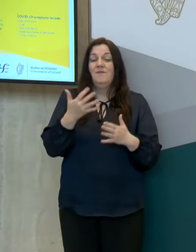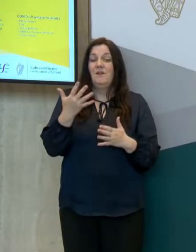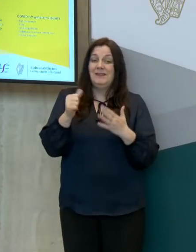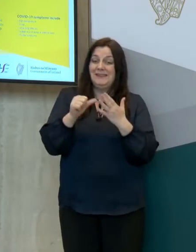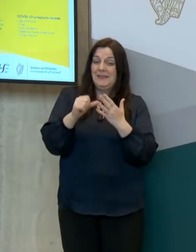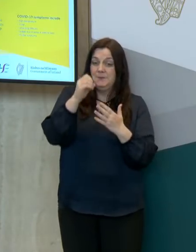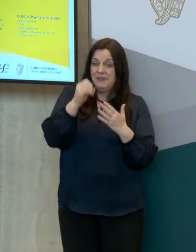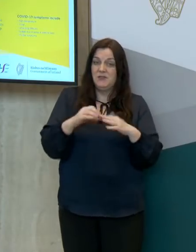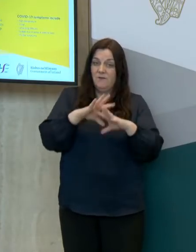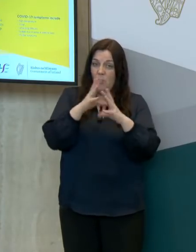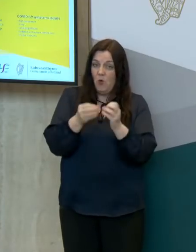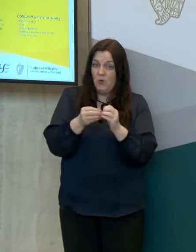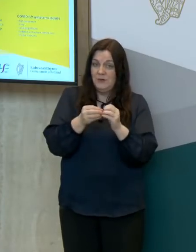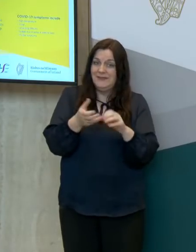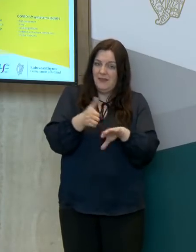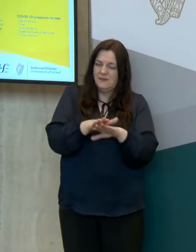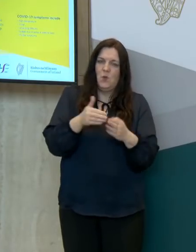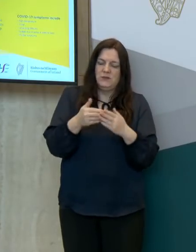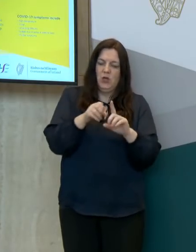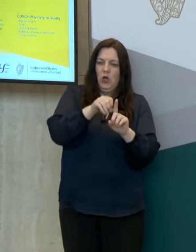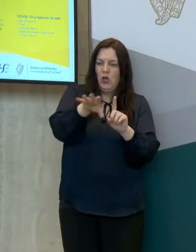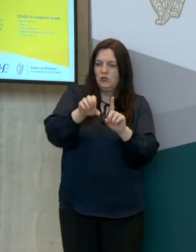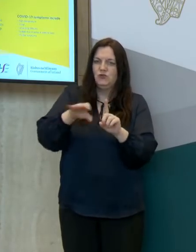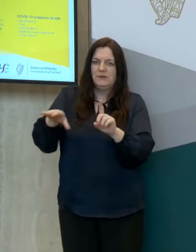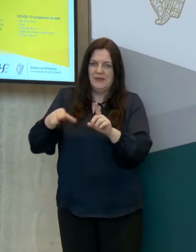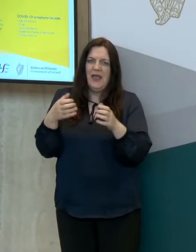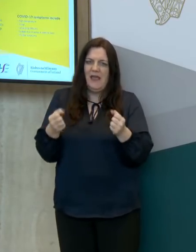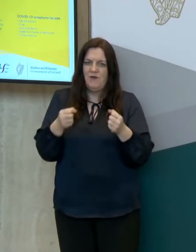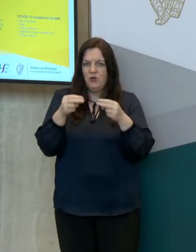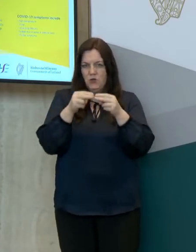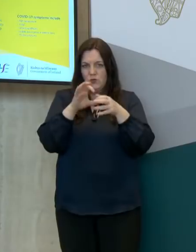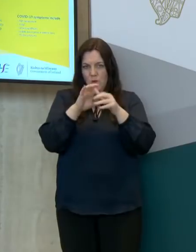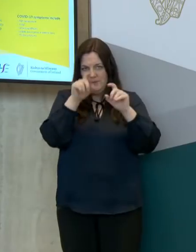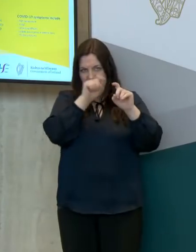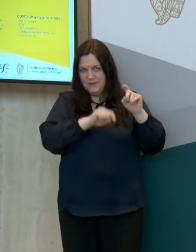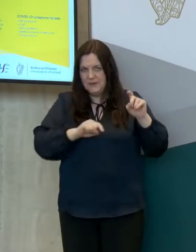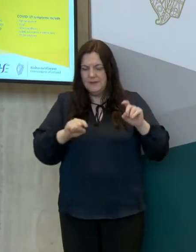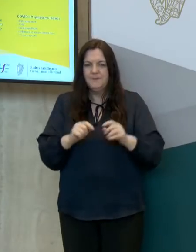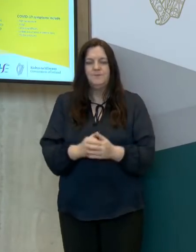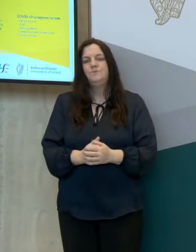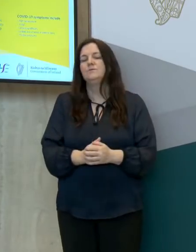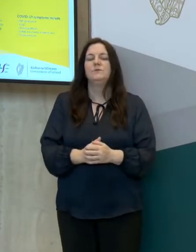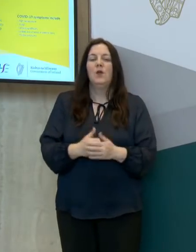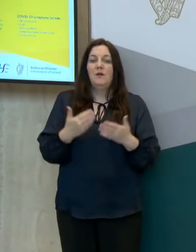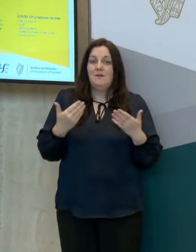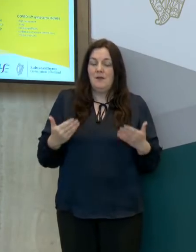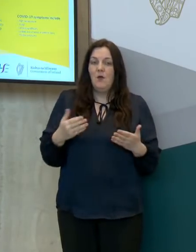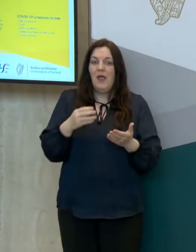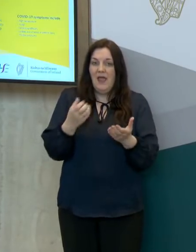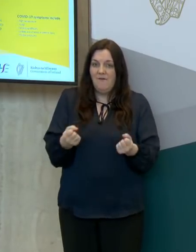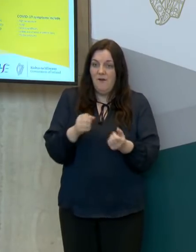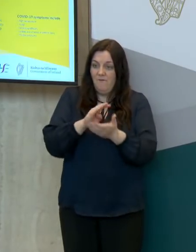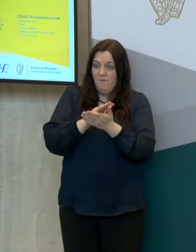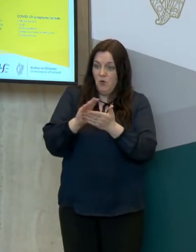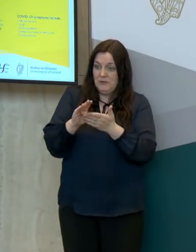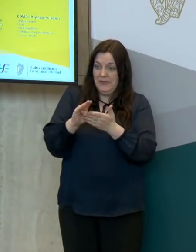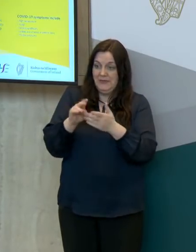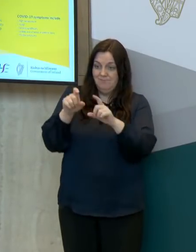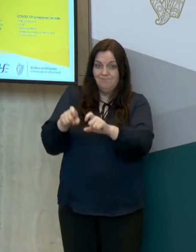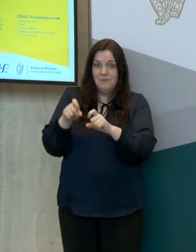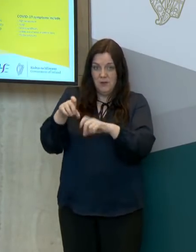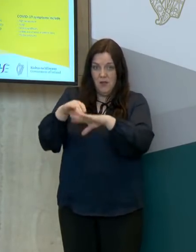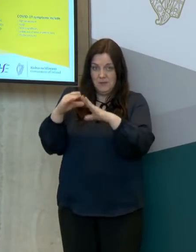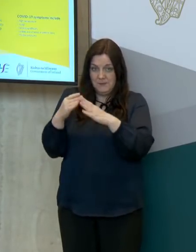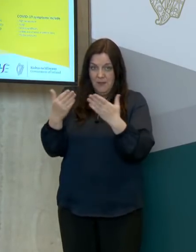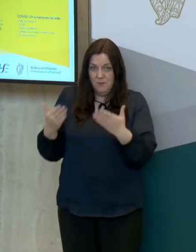have been associated with clusters in nursing homes. There are currently 14 confirmed cases of Covid-19 in our hospitals,